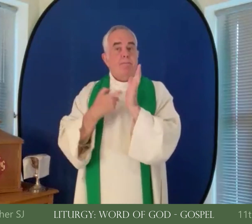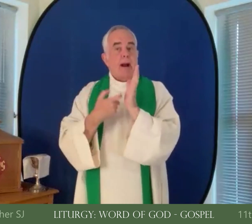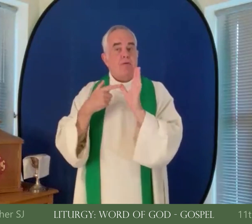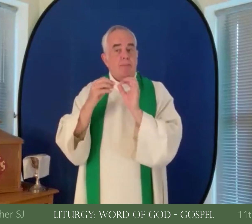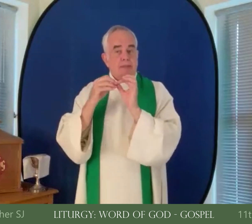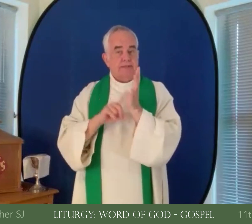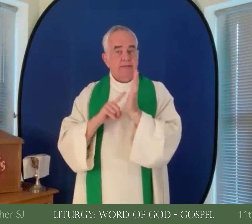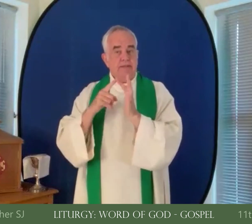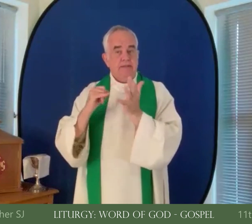Parables,